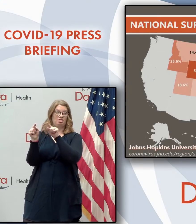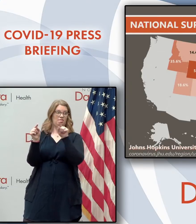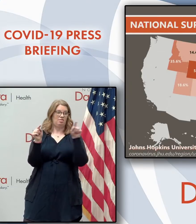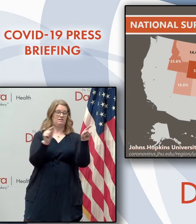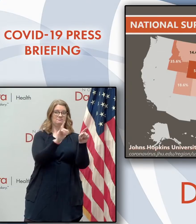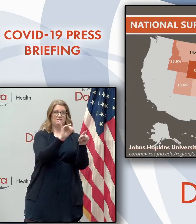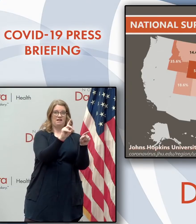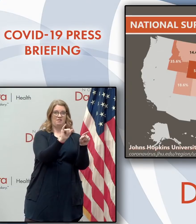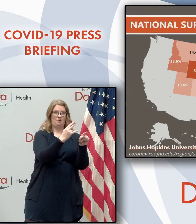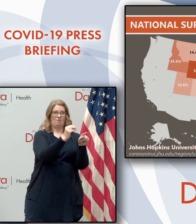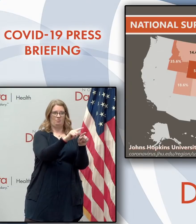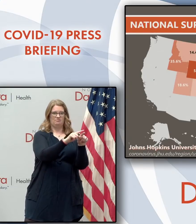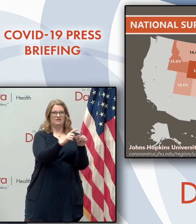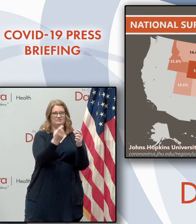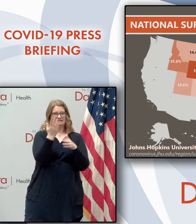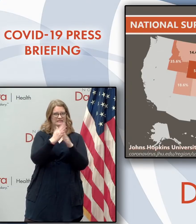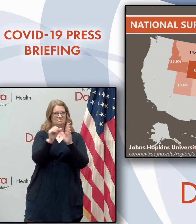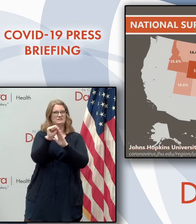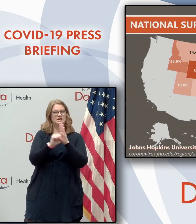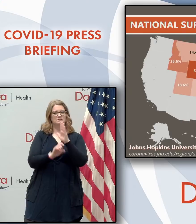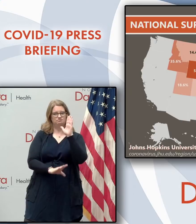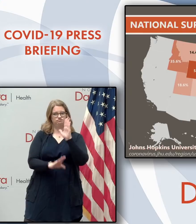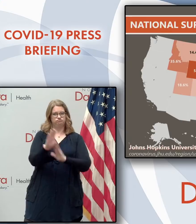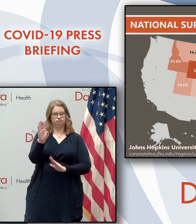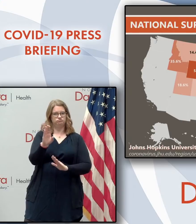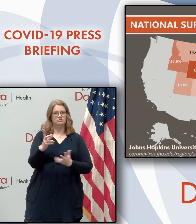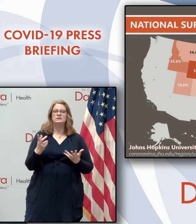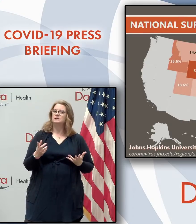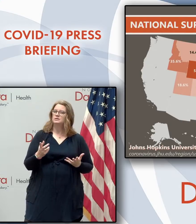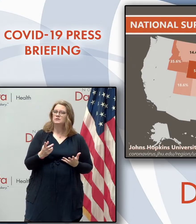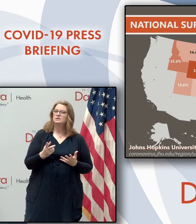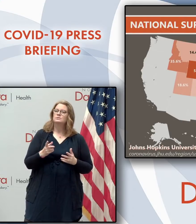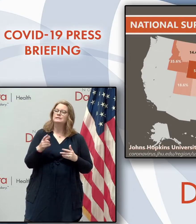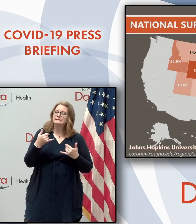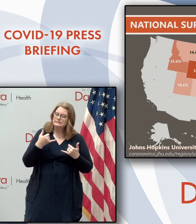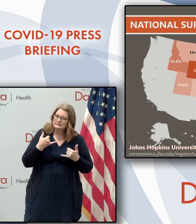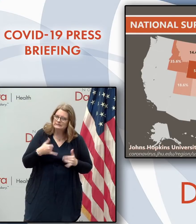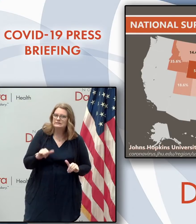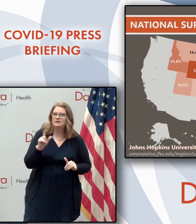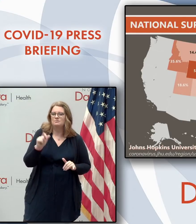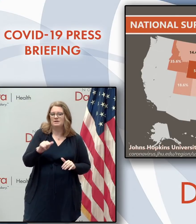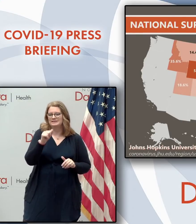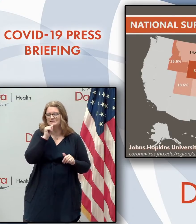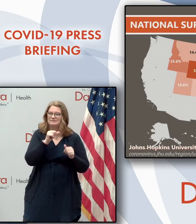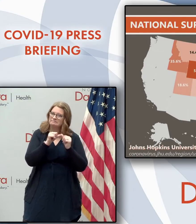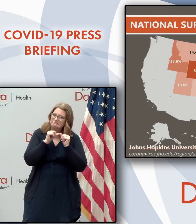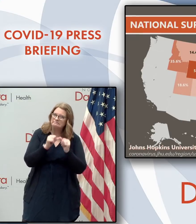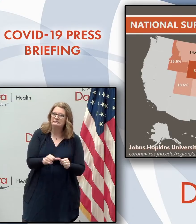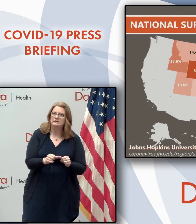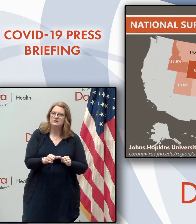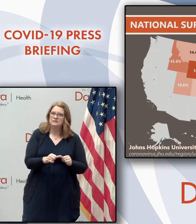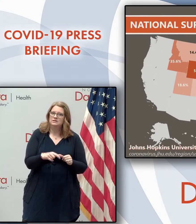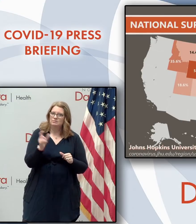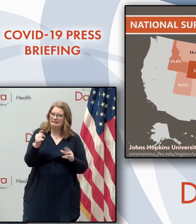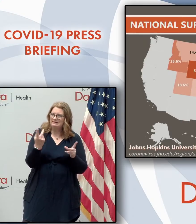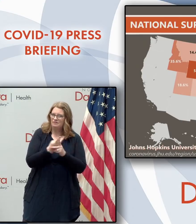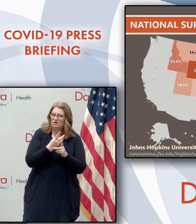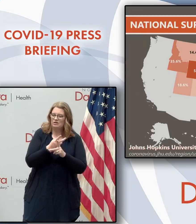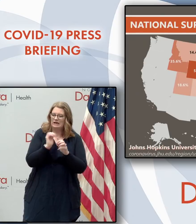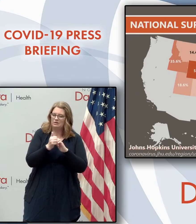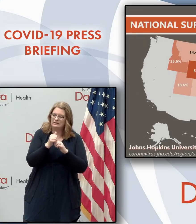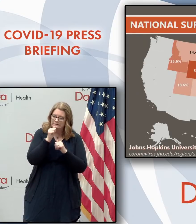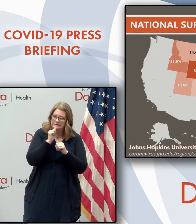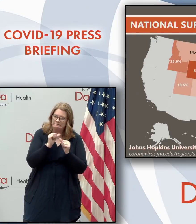others. So again, we want to keep fighting the fight. We'd like to figure out a way to weather this storm, and we can do that